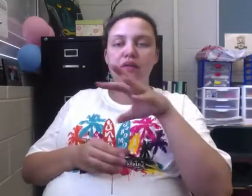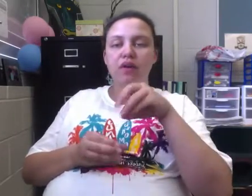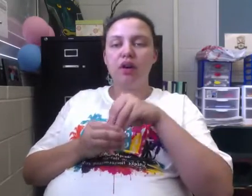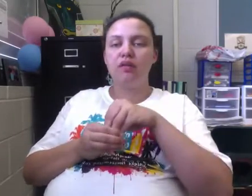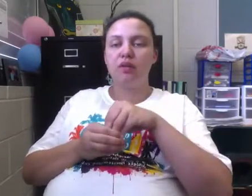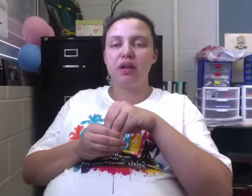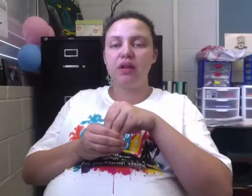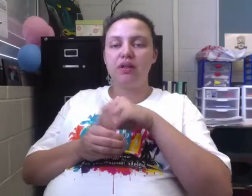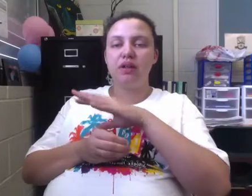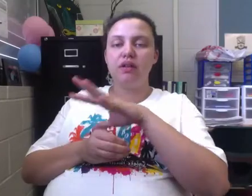Involve or be included.